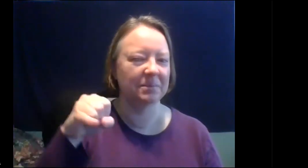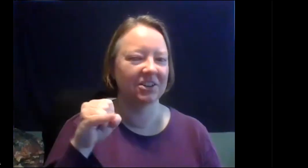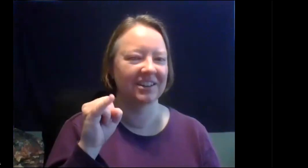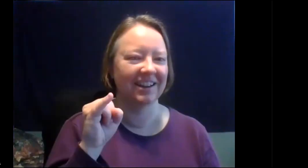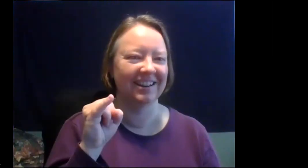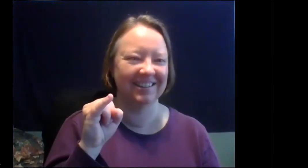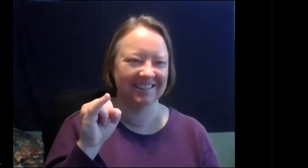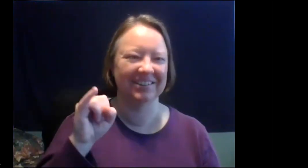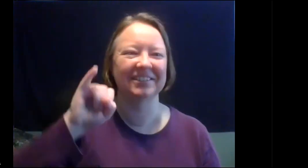names here today, so